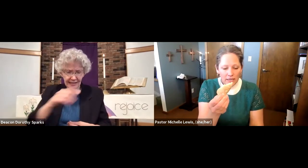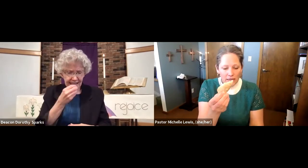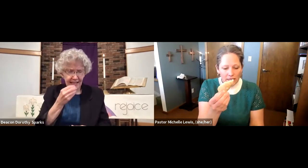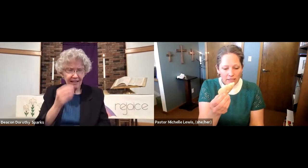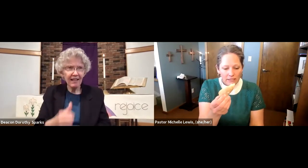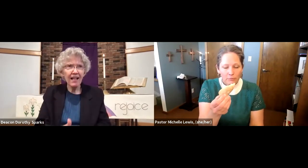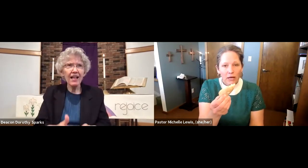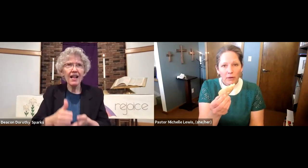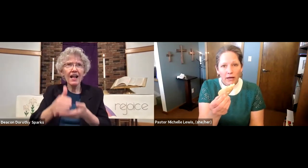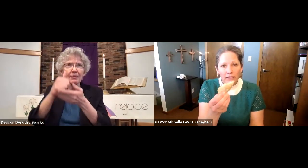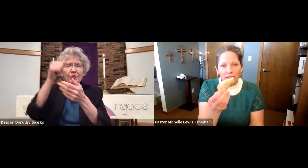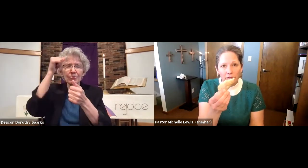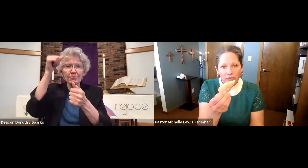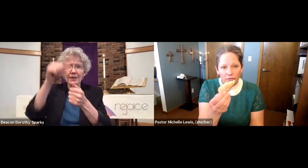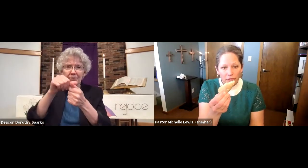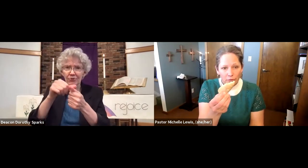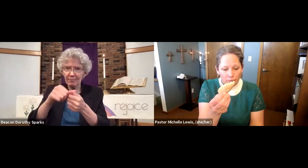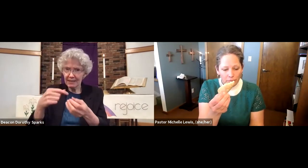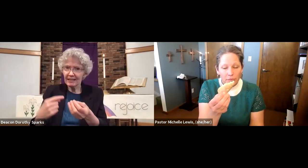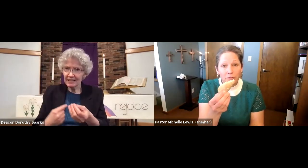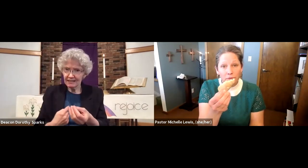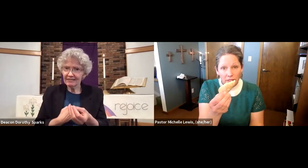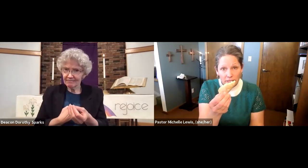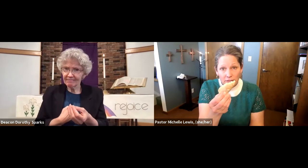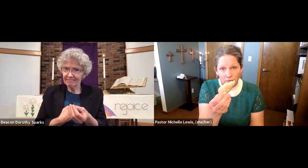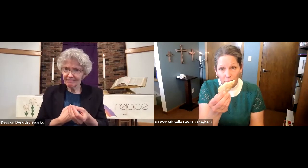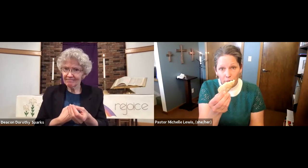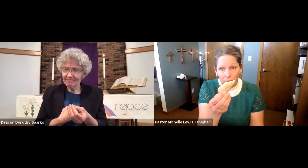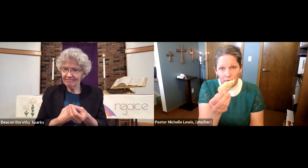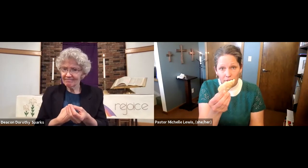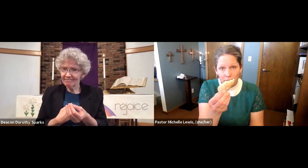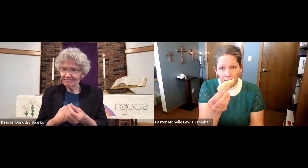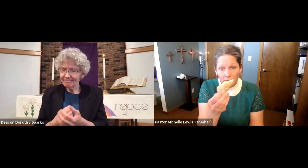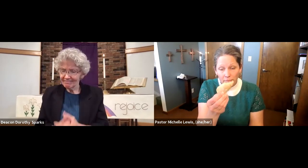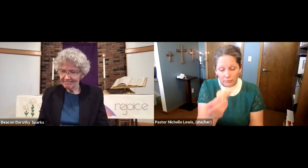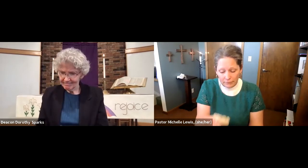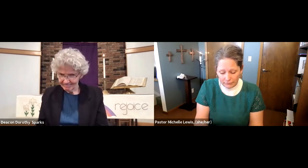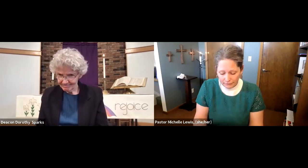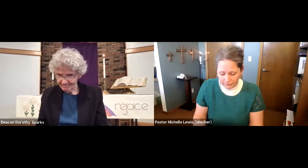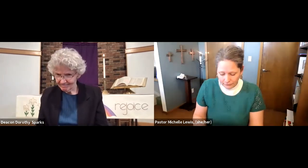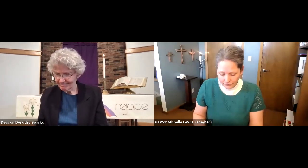eat. This is my body given for you. Do this for the remembrance of me."